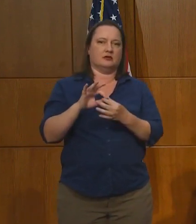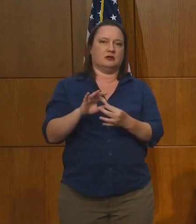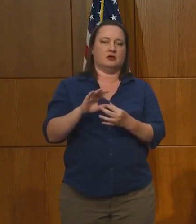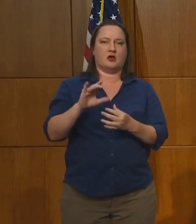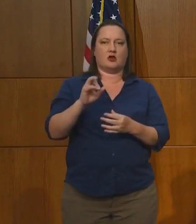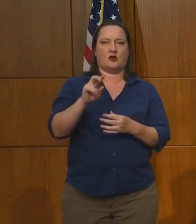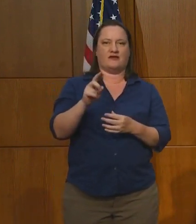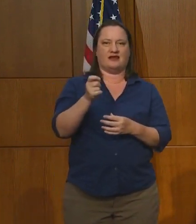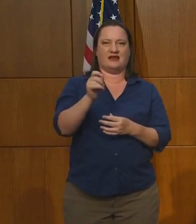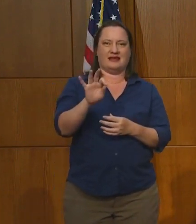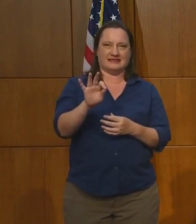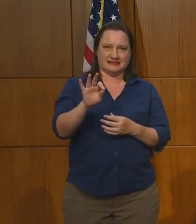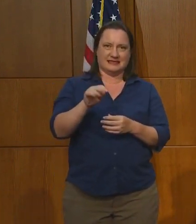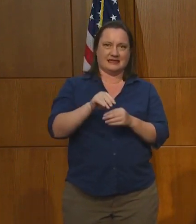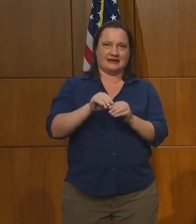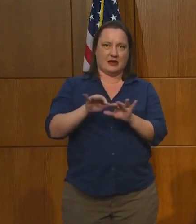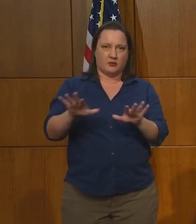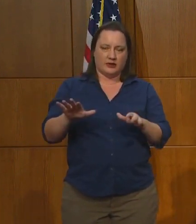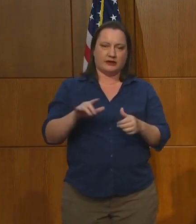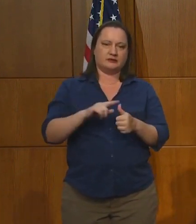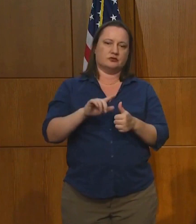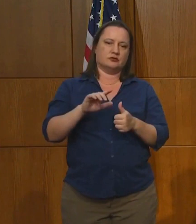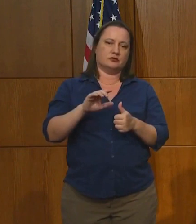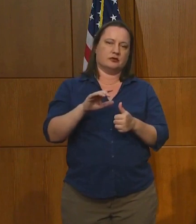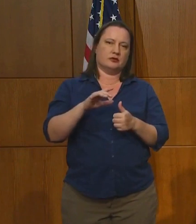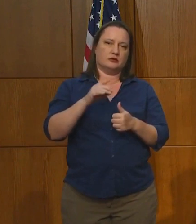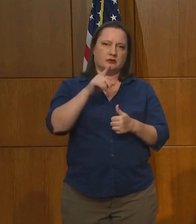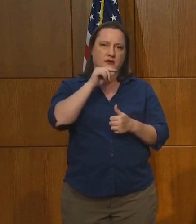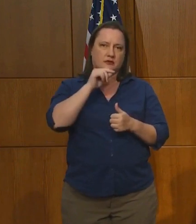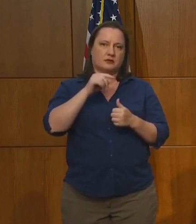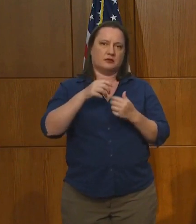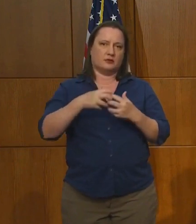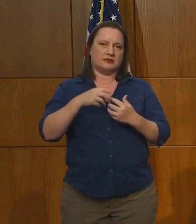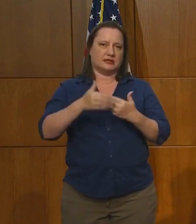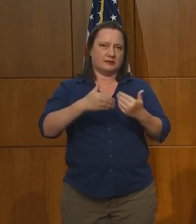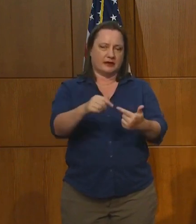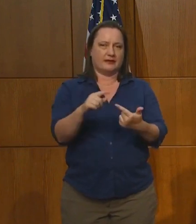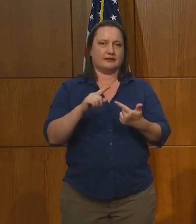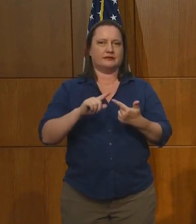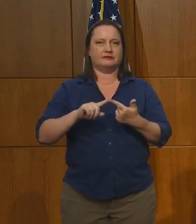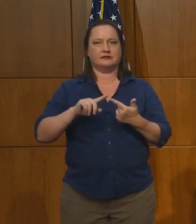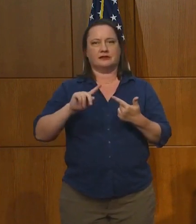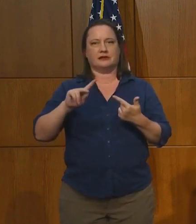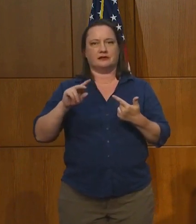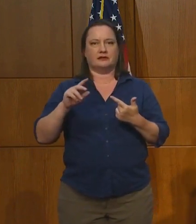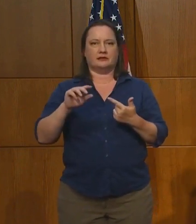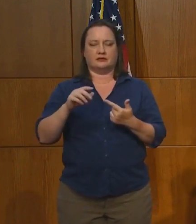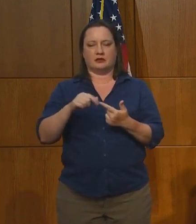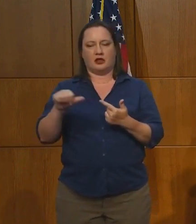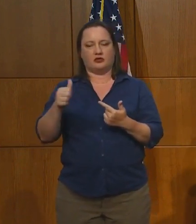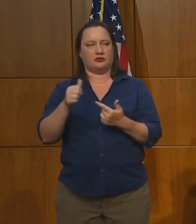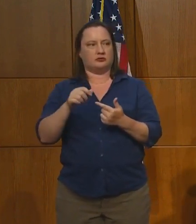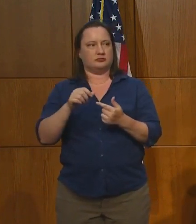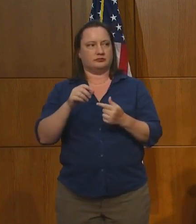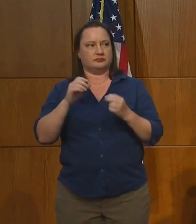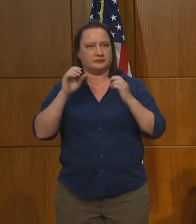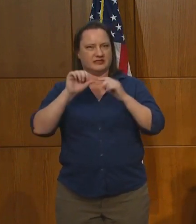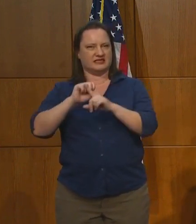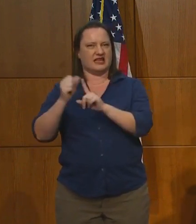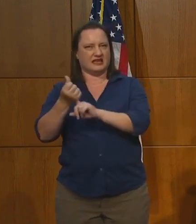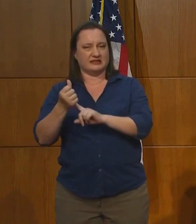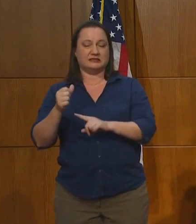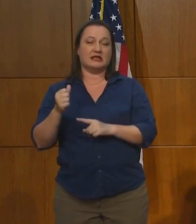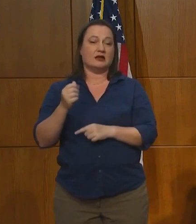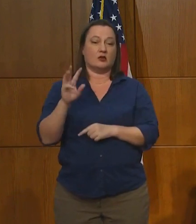poultry plants, businesses, educational settings, and most recently 2 outbreaks that caused a big surge of cases in Westmoreland